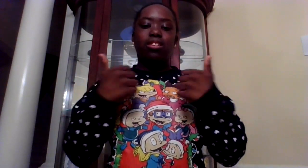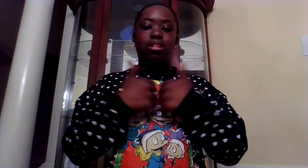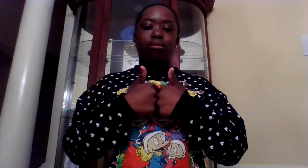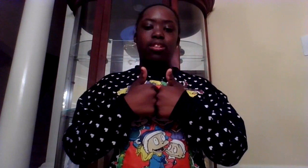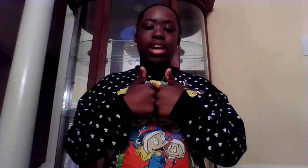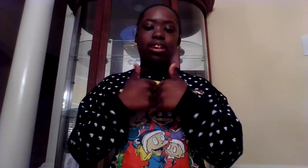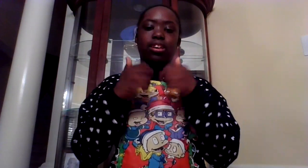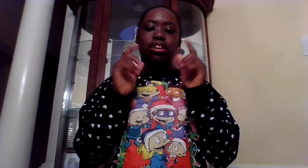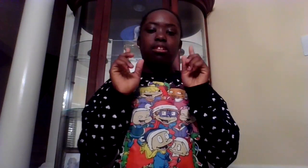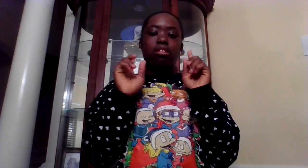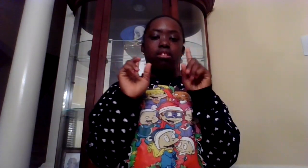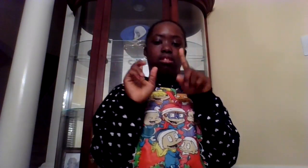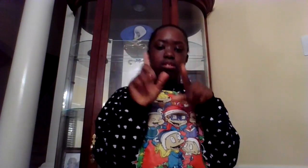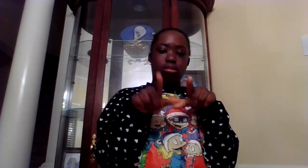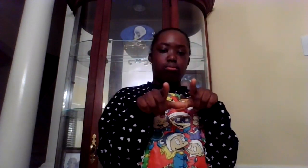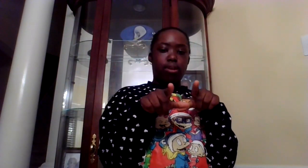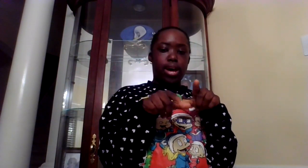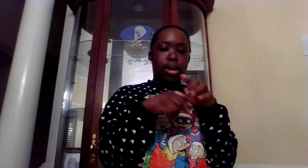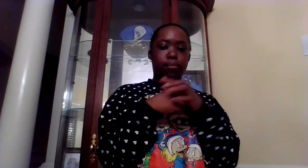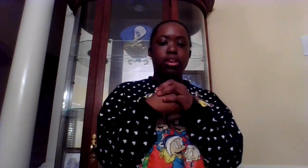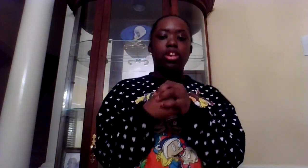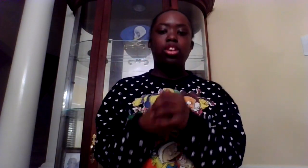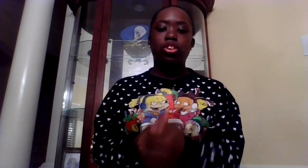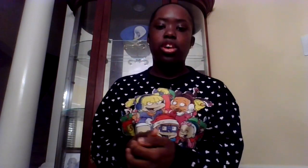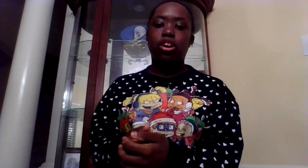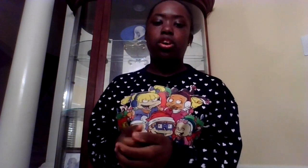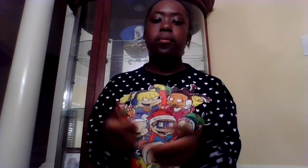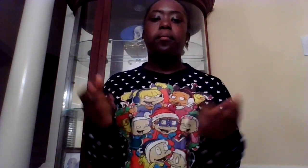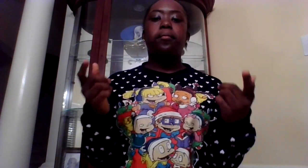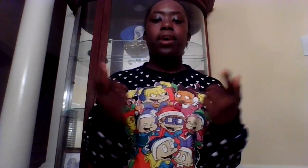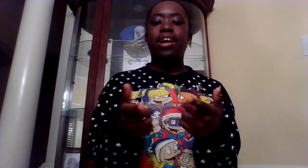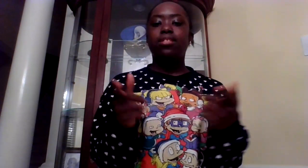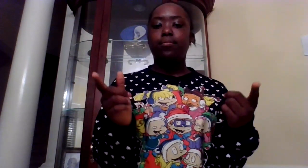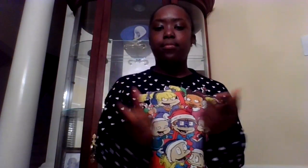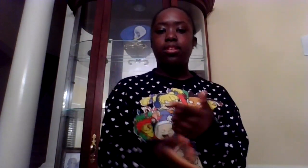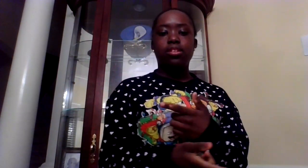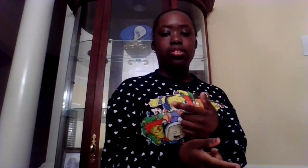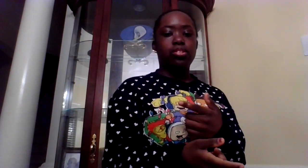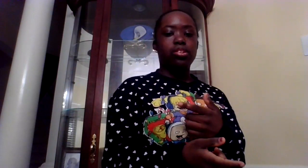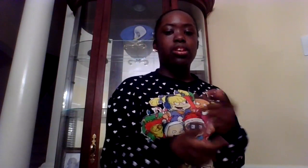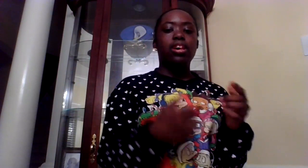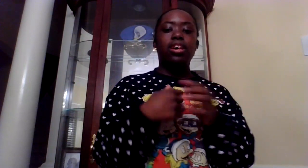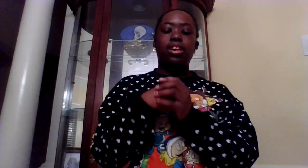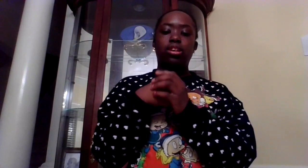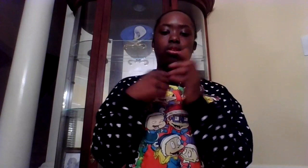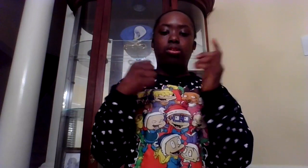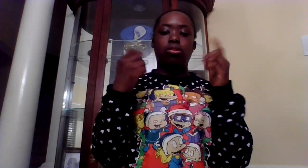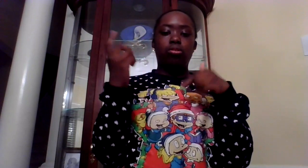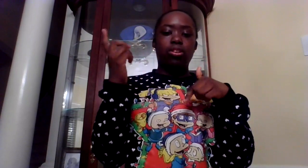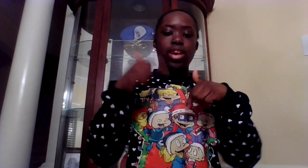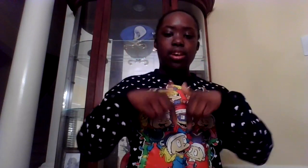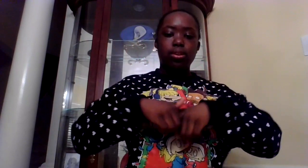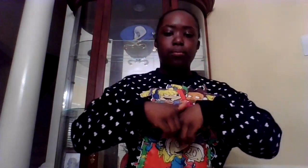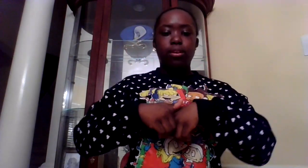if you like it, subscribe, share, buy some merch, hit the notification